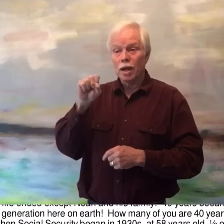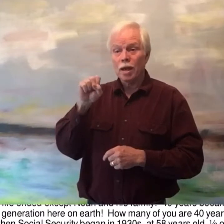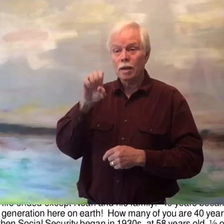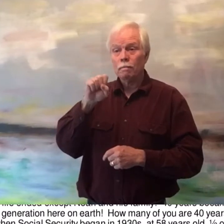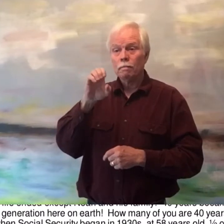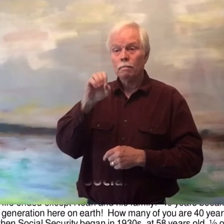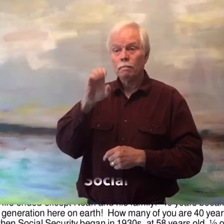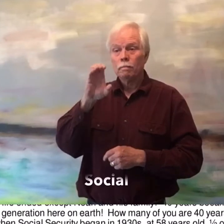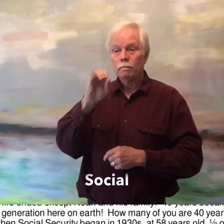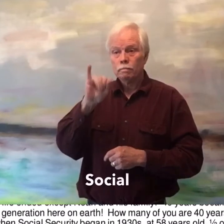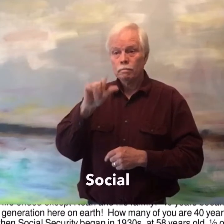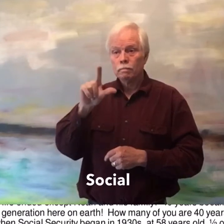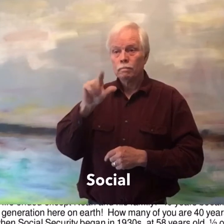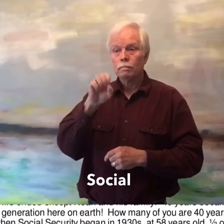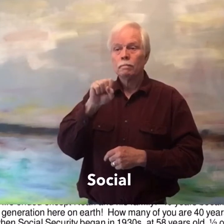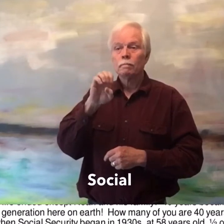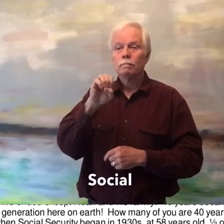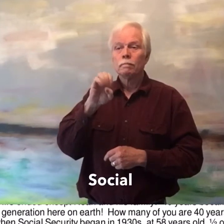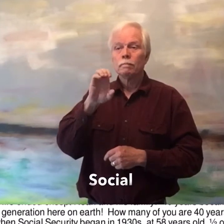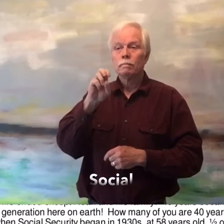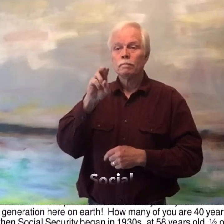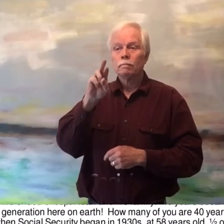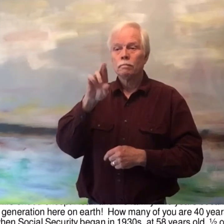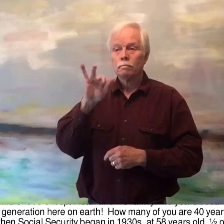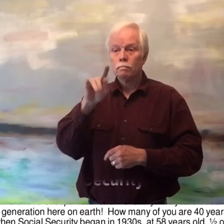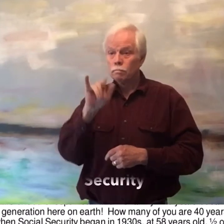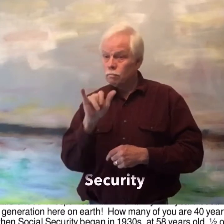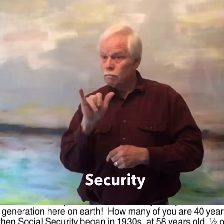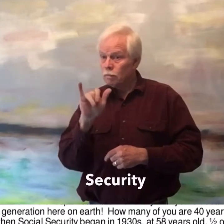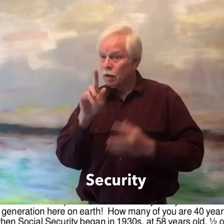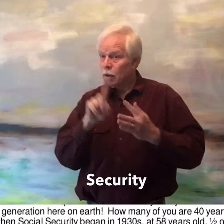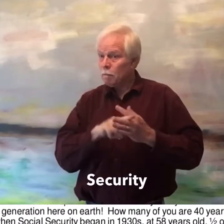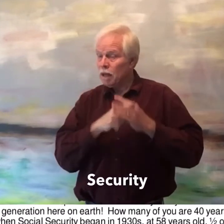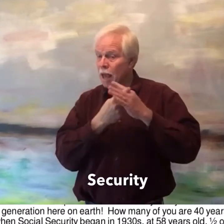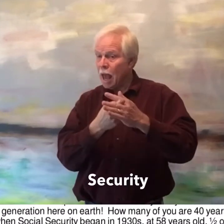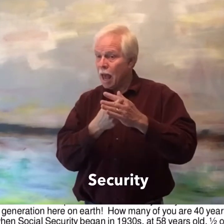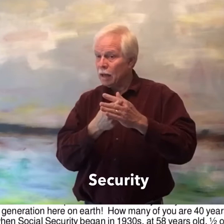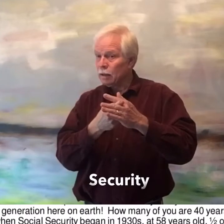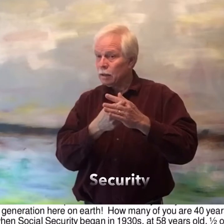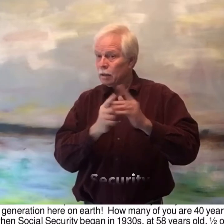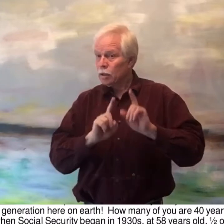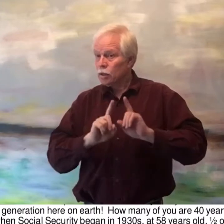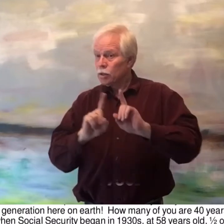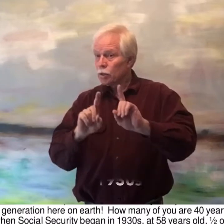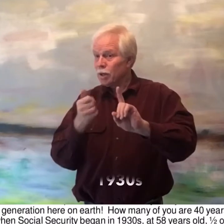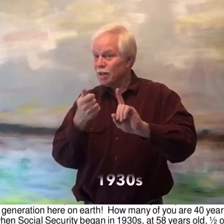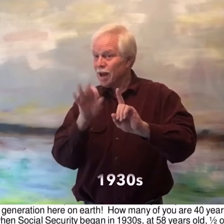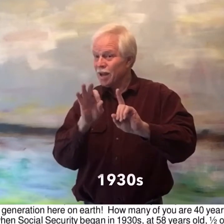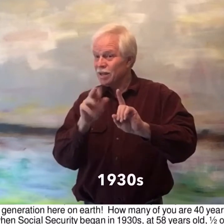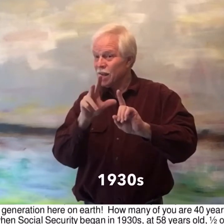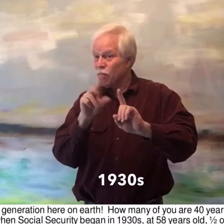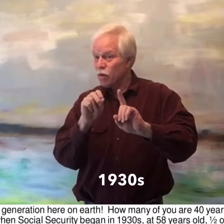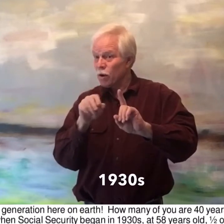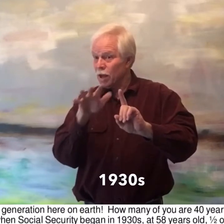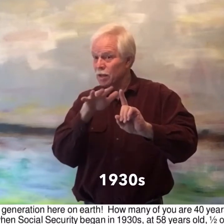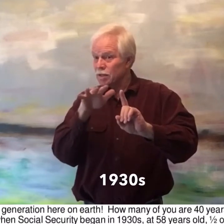began during the 1930s,